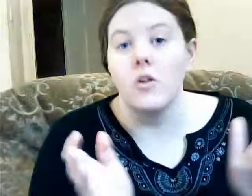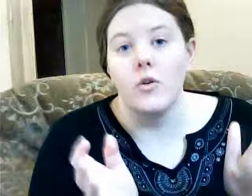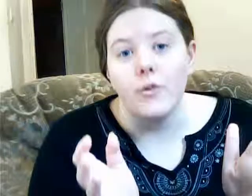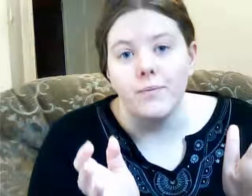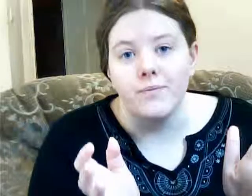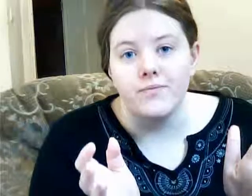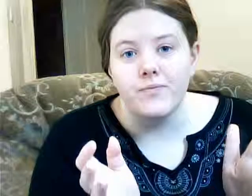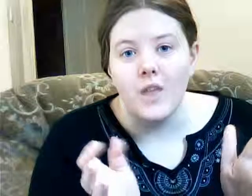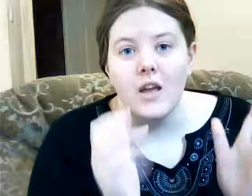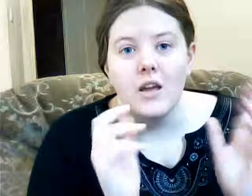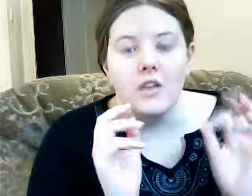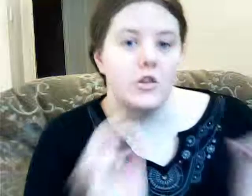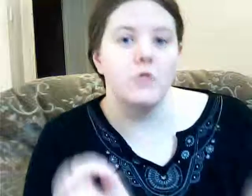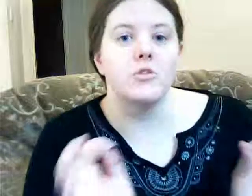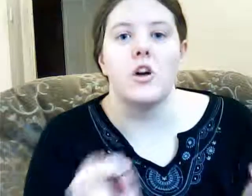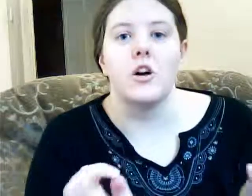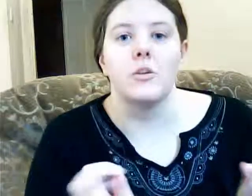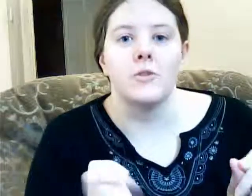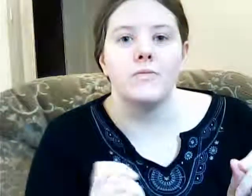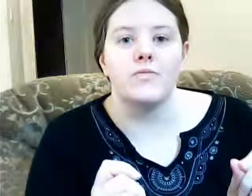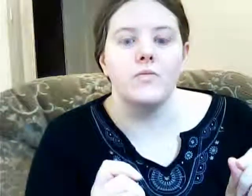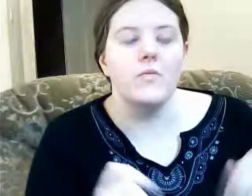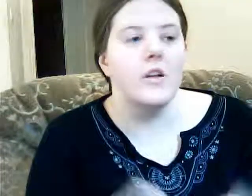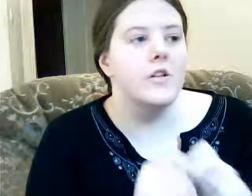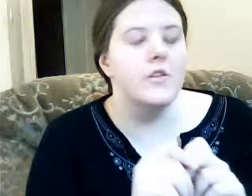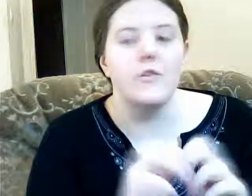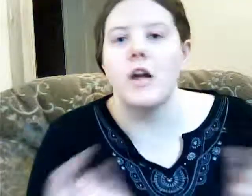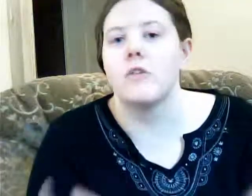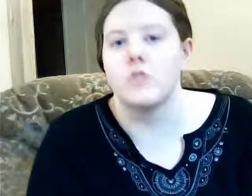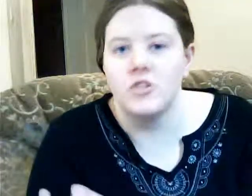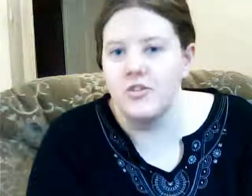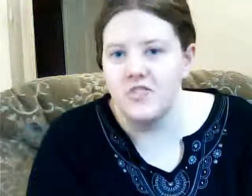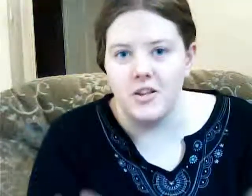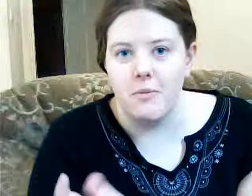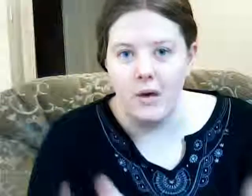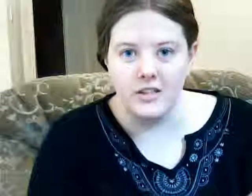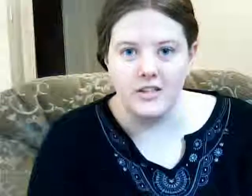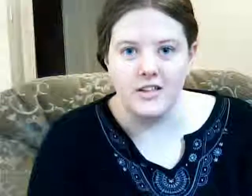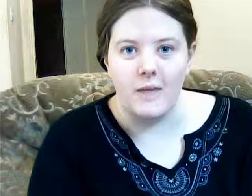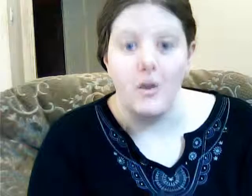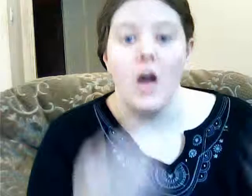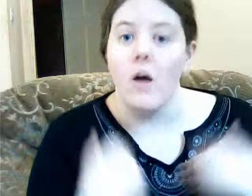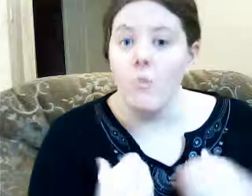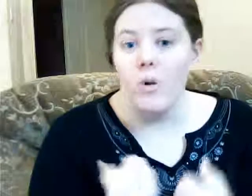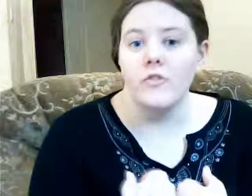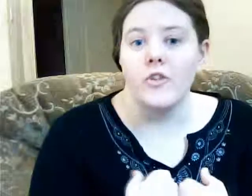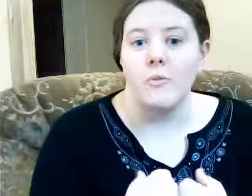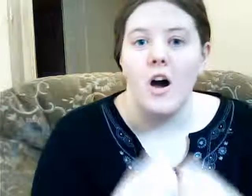them it's a useless argument there are thousands that said they're buying this game i'm one of them i